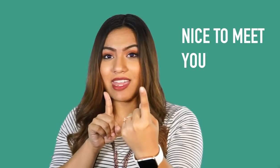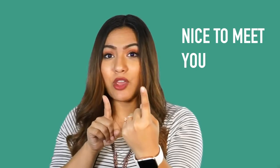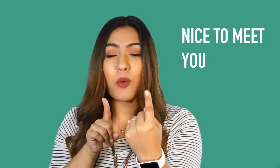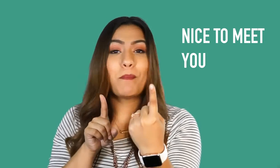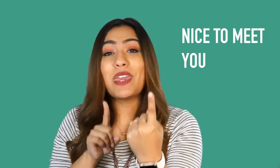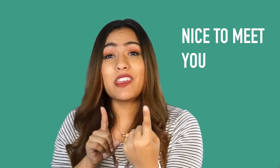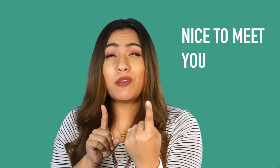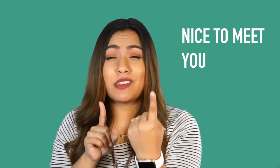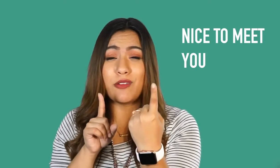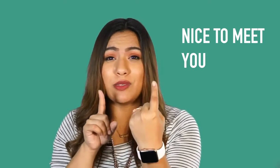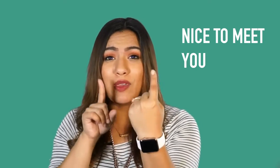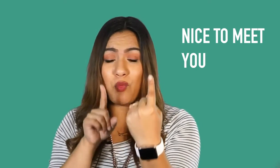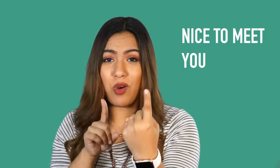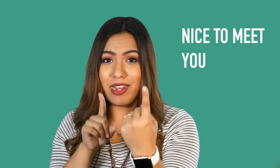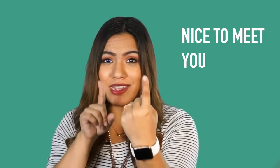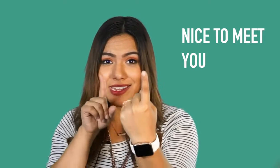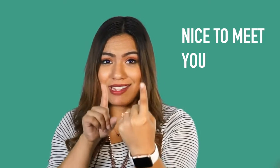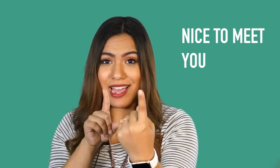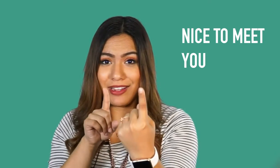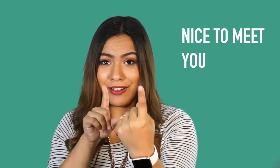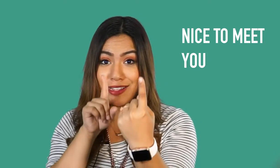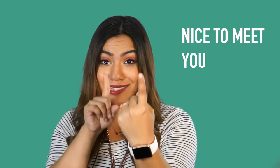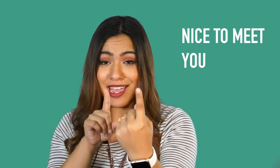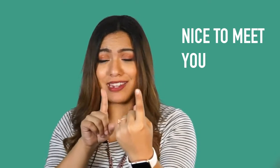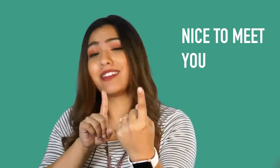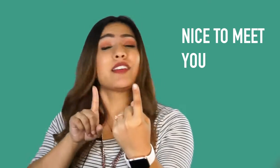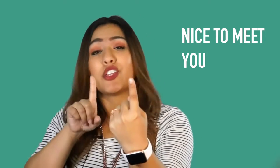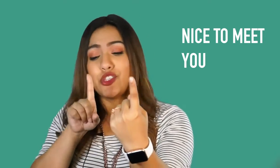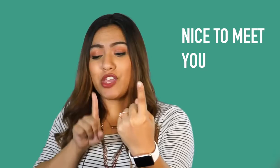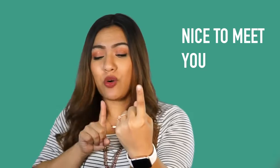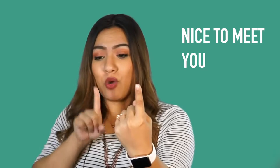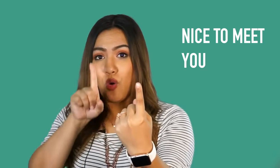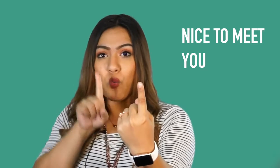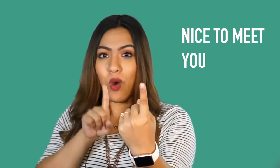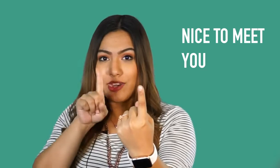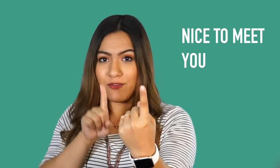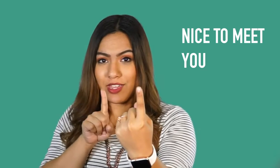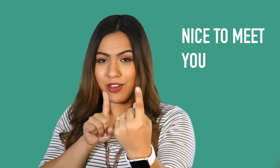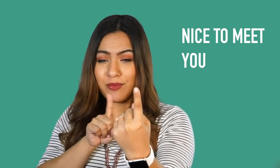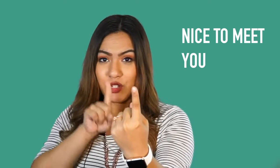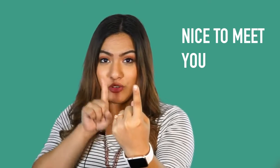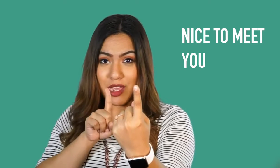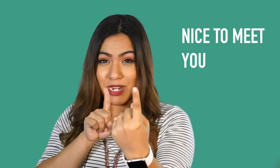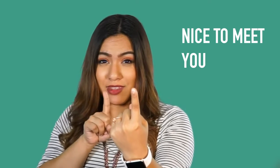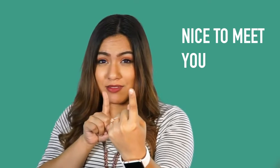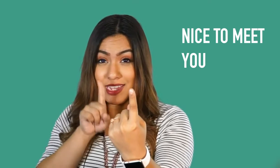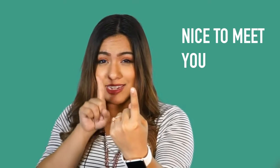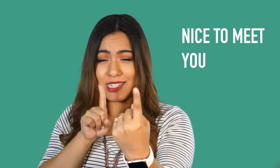then meet you is going to be one entire sign. So one finger, your dominant index